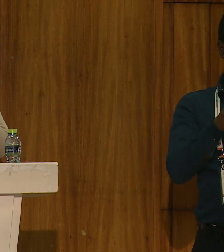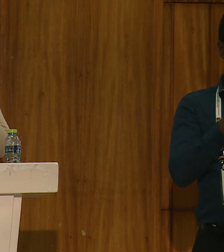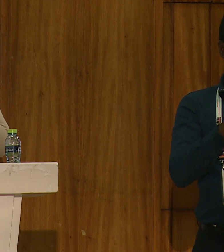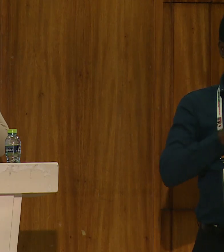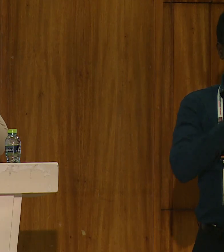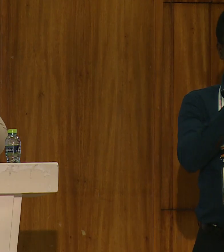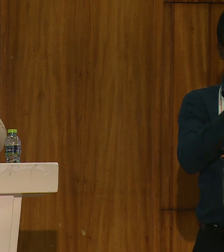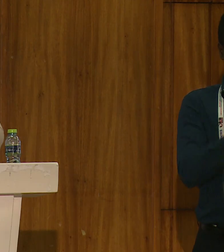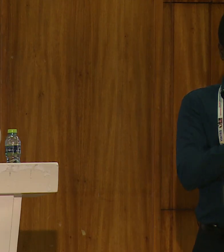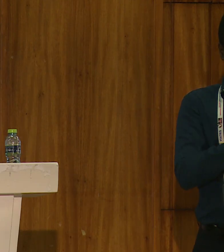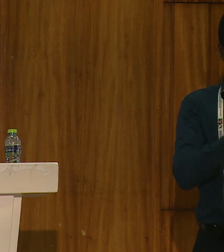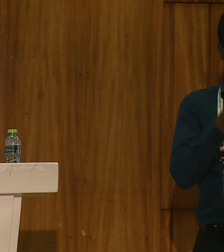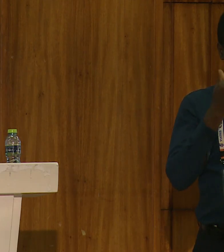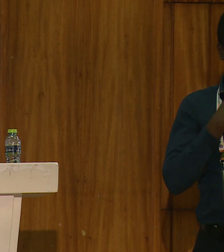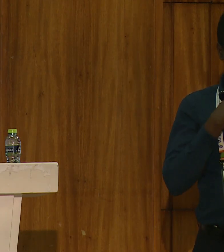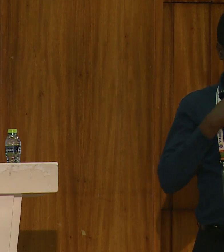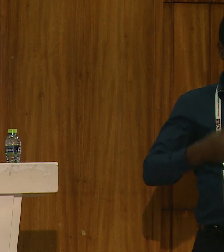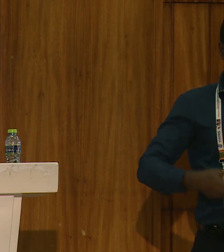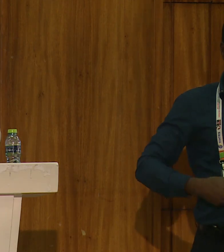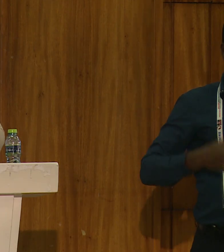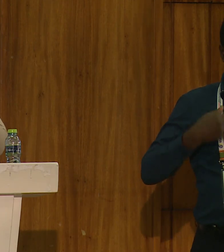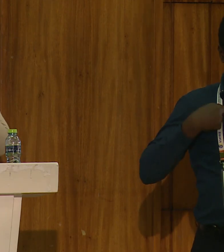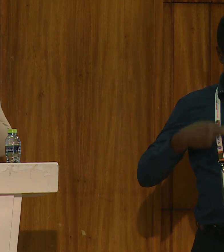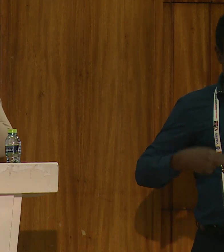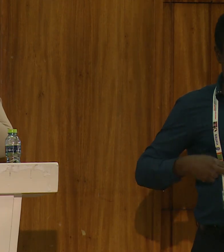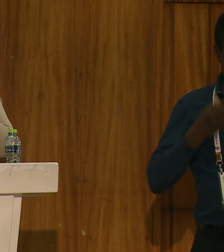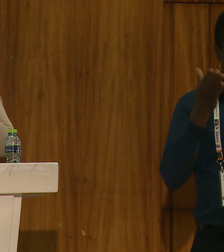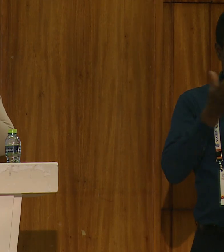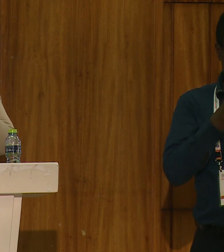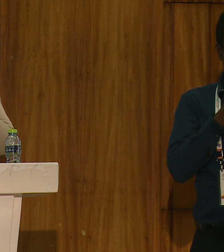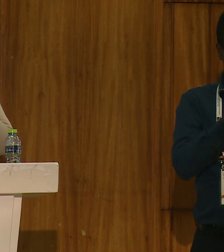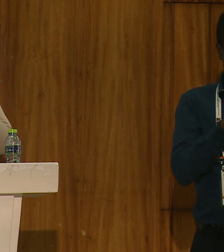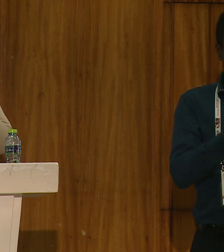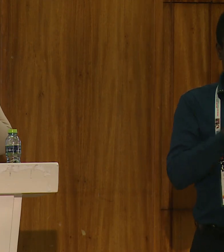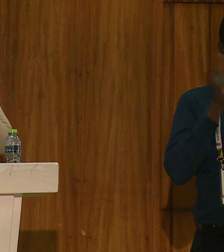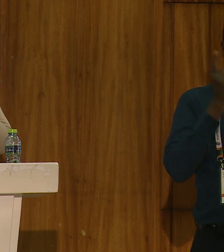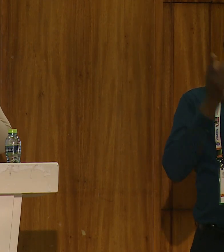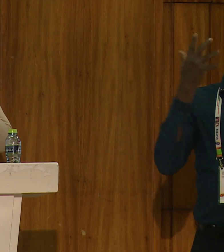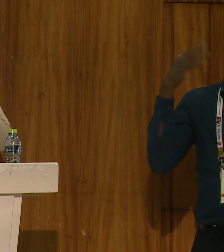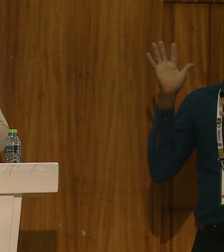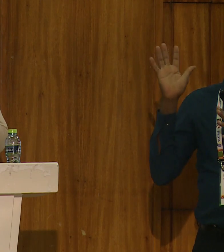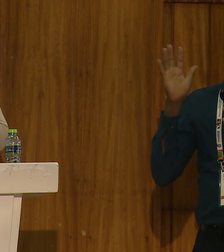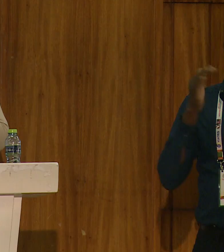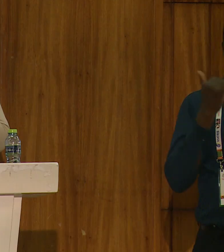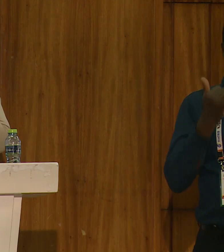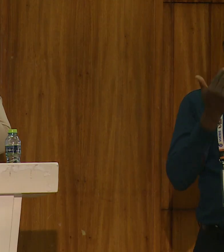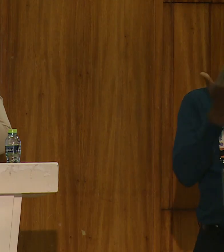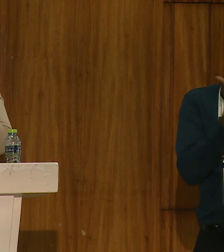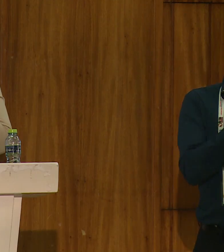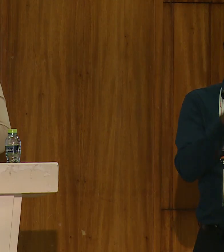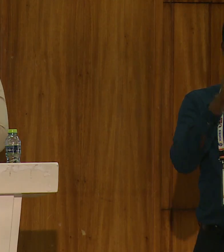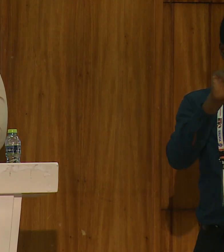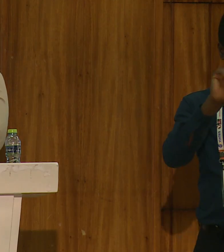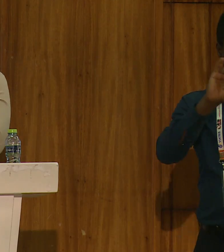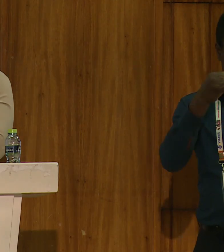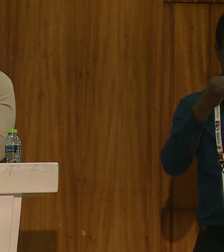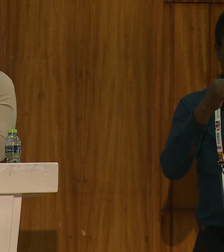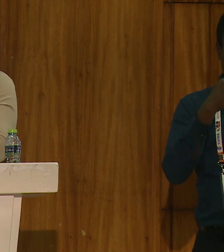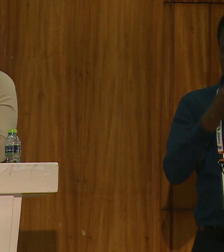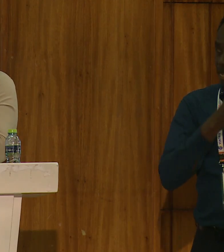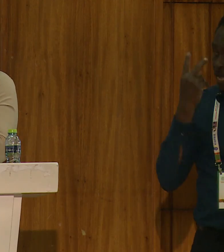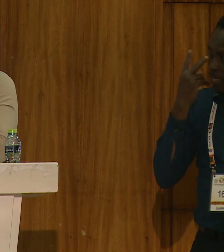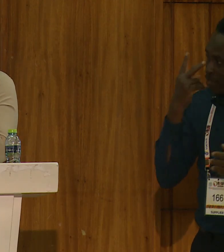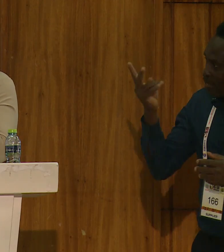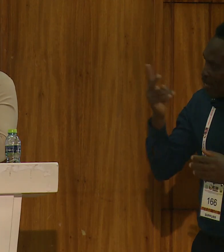policies. We had the Adolescent Health Service Policy, which expired, and now the RAMCA strategy. I saw Dr.